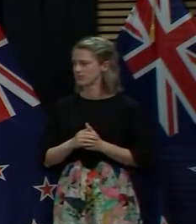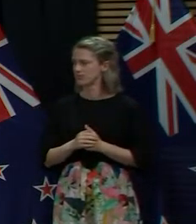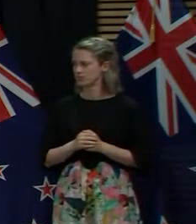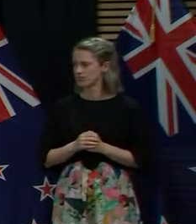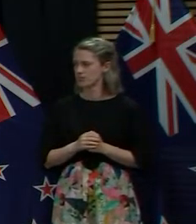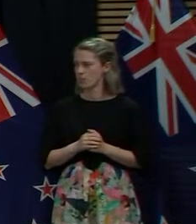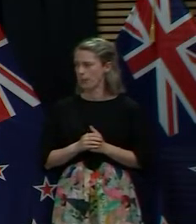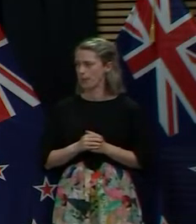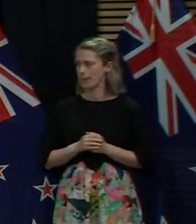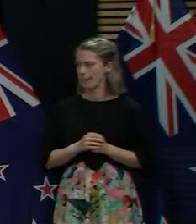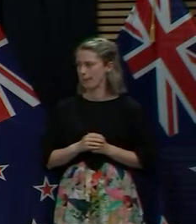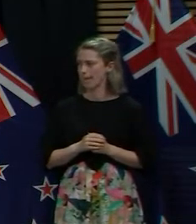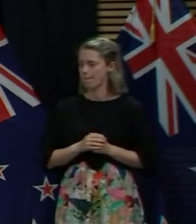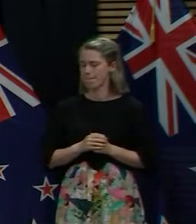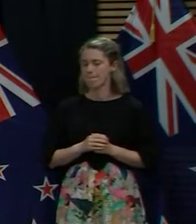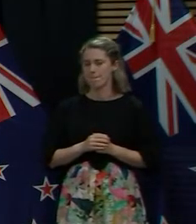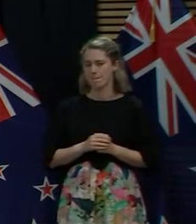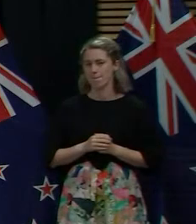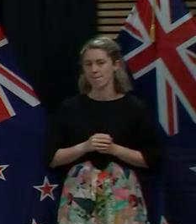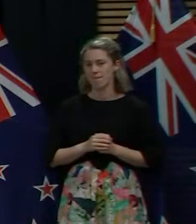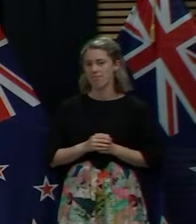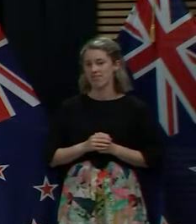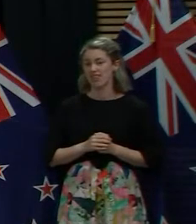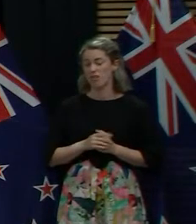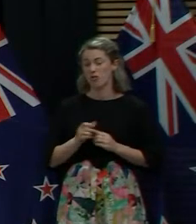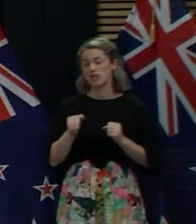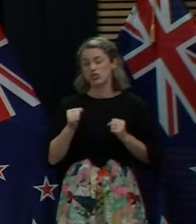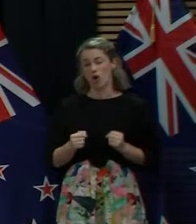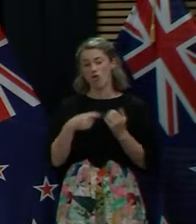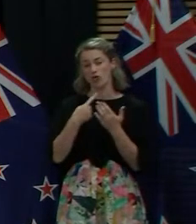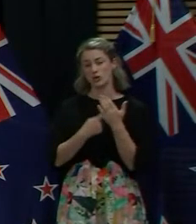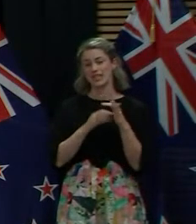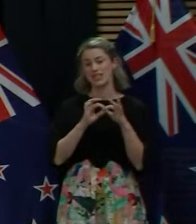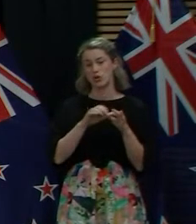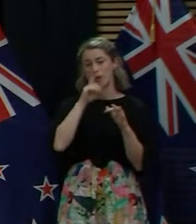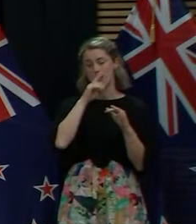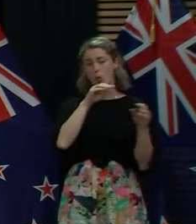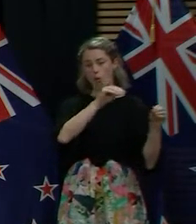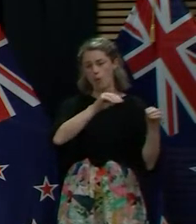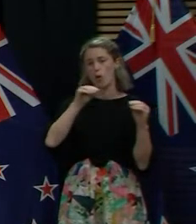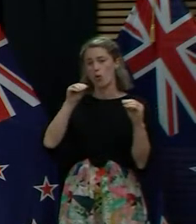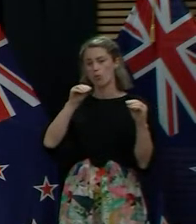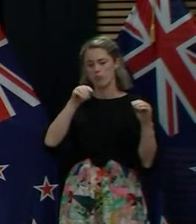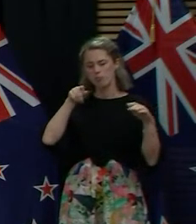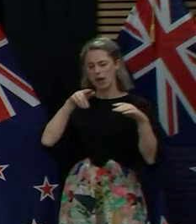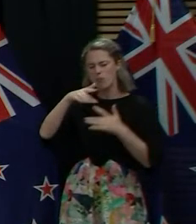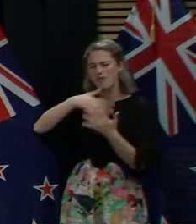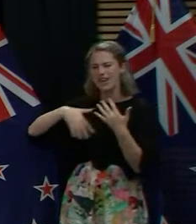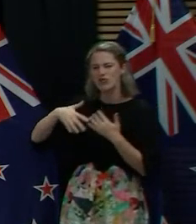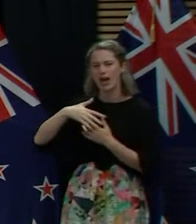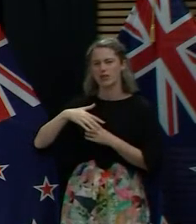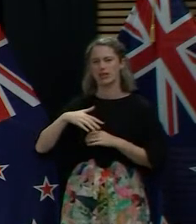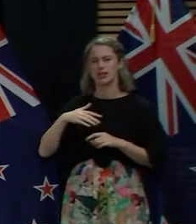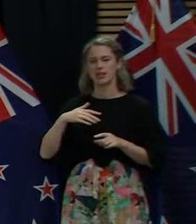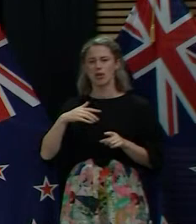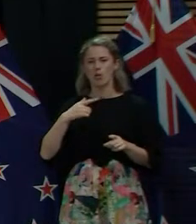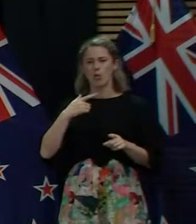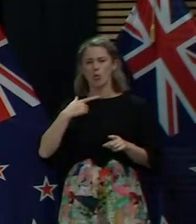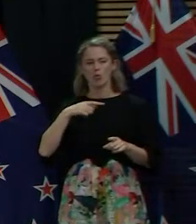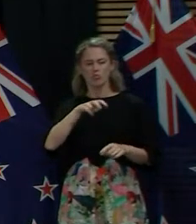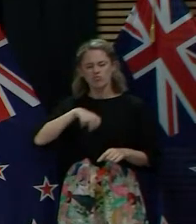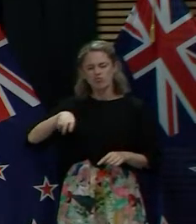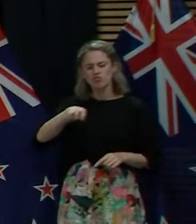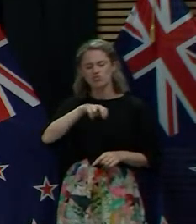taken a very strict approach around movement, and you can see all of the examples as to why we've done that. It is about keeping everyone